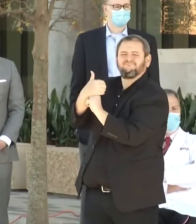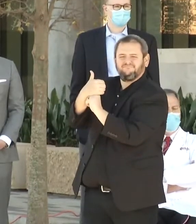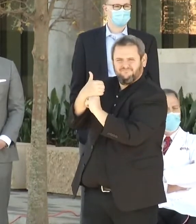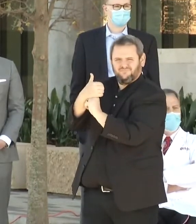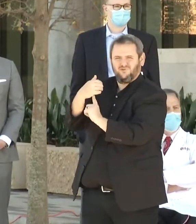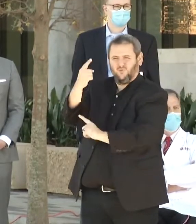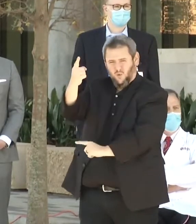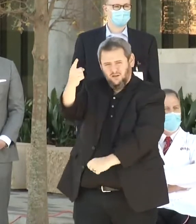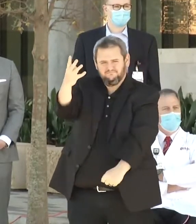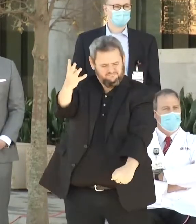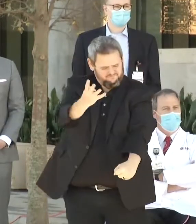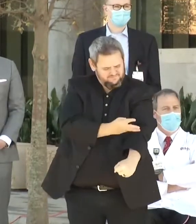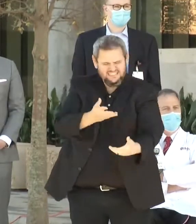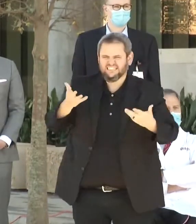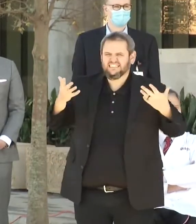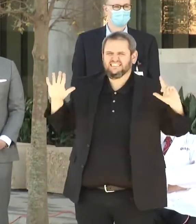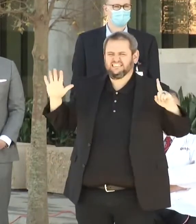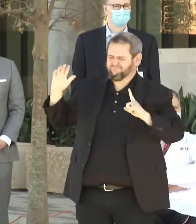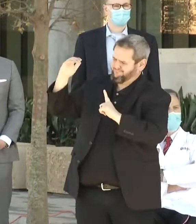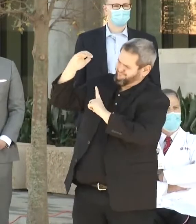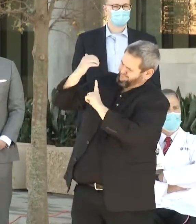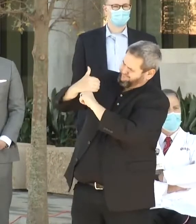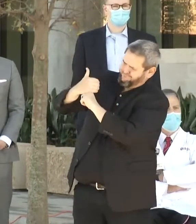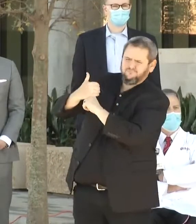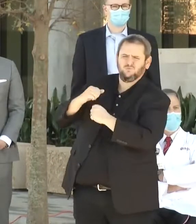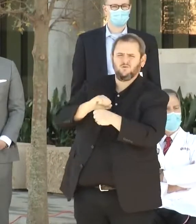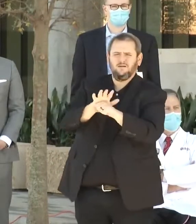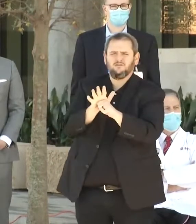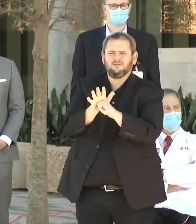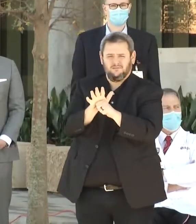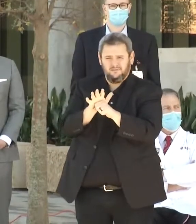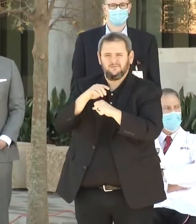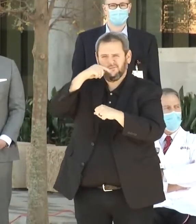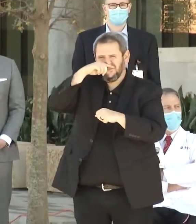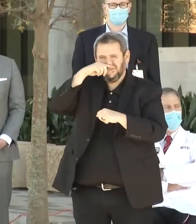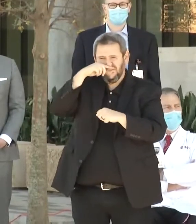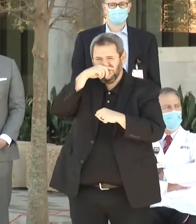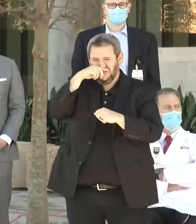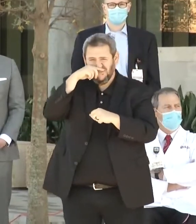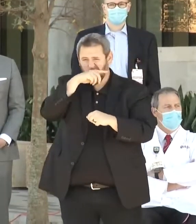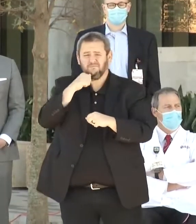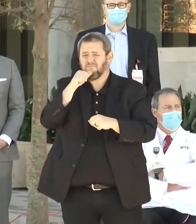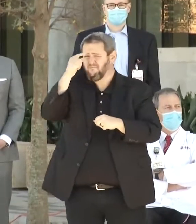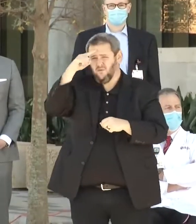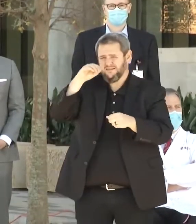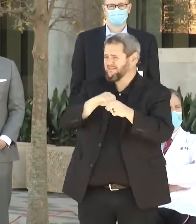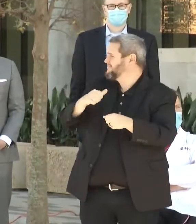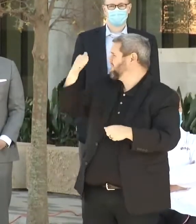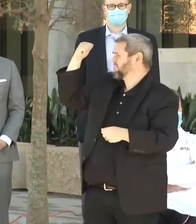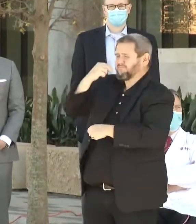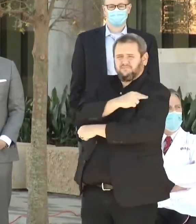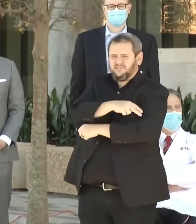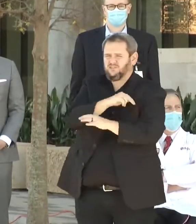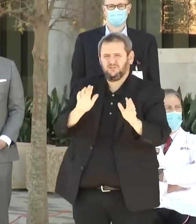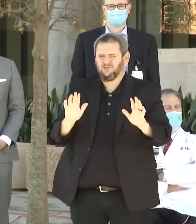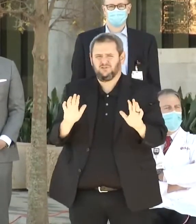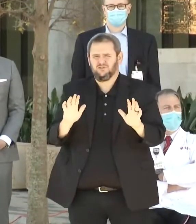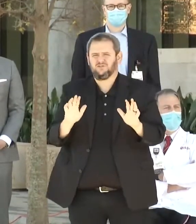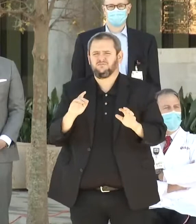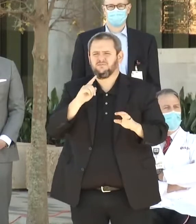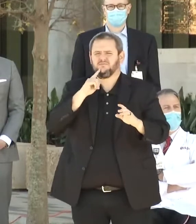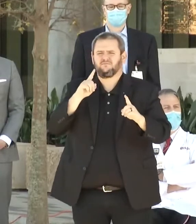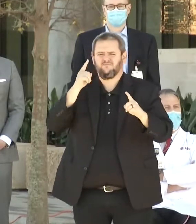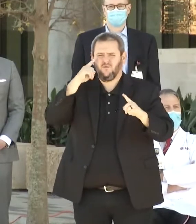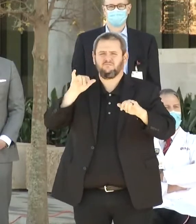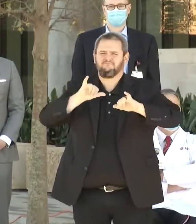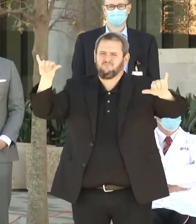for non-hospitalized, so outpatients, within about 10 days of the onset of